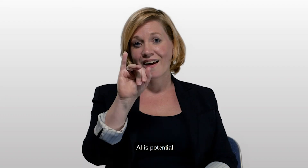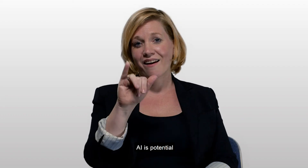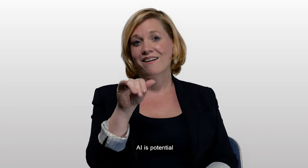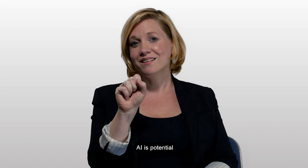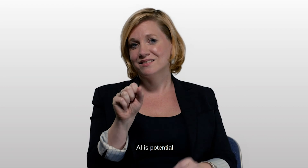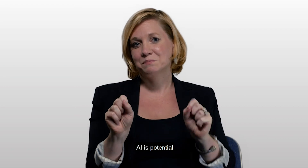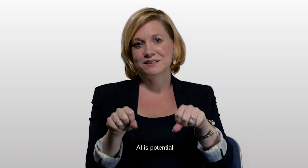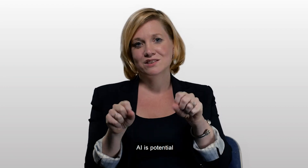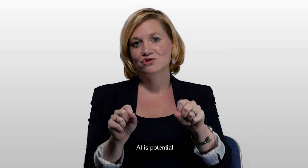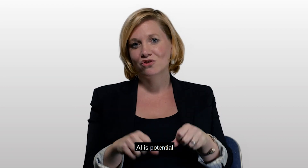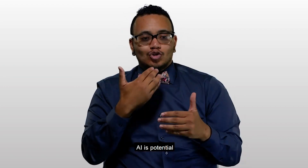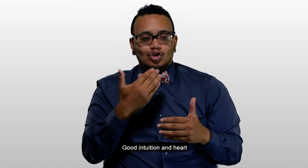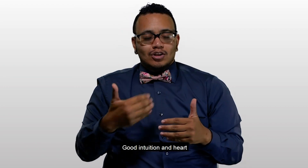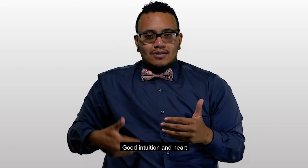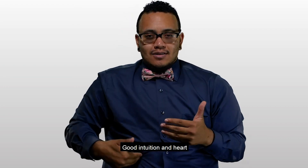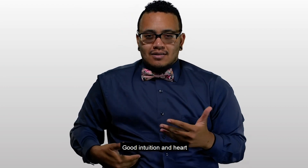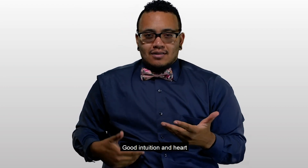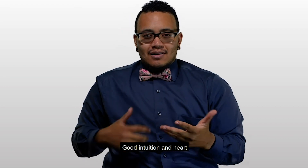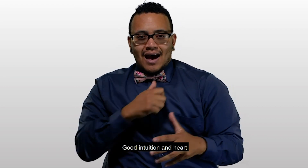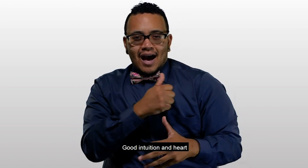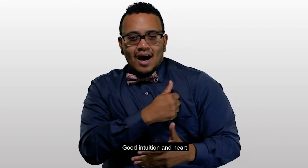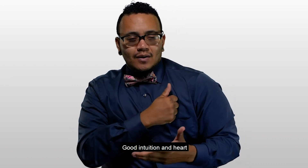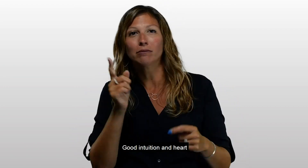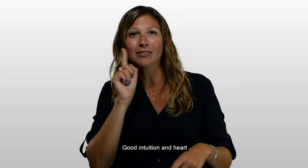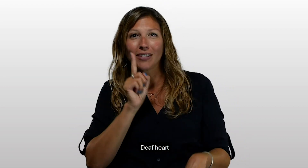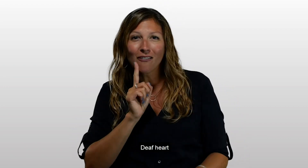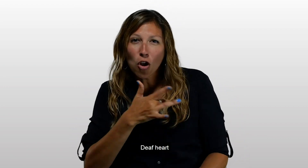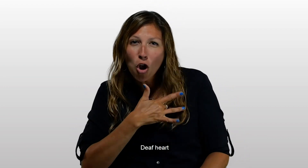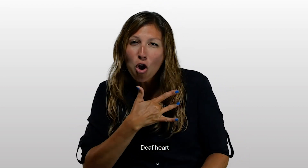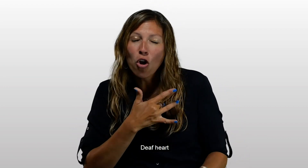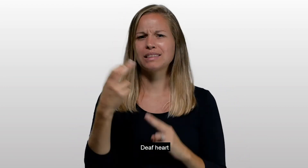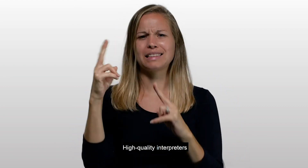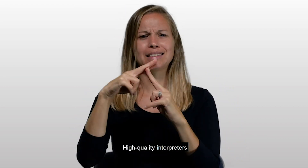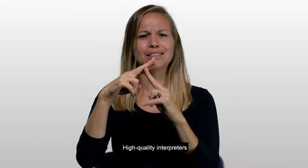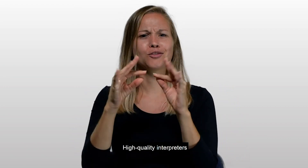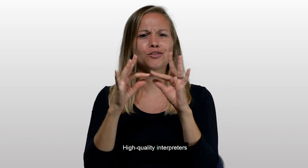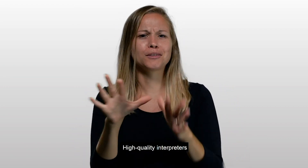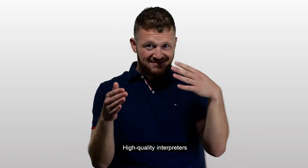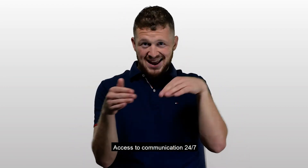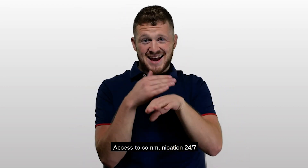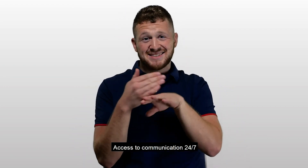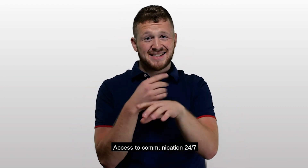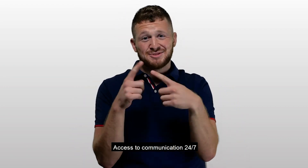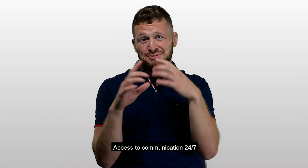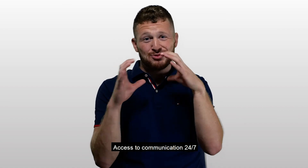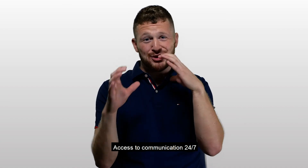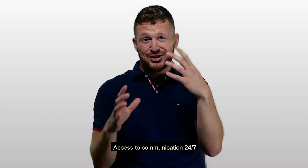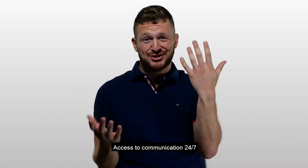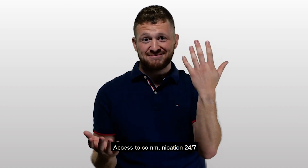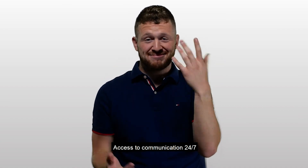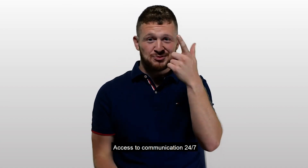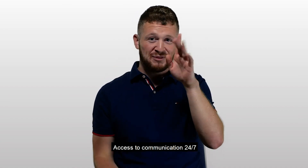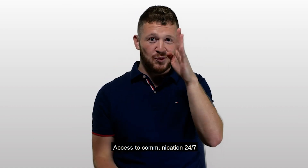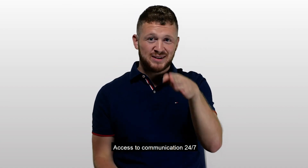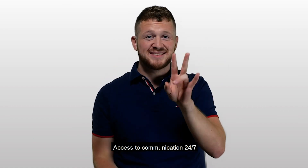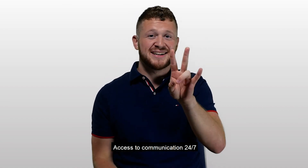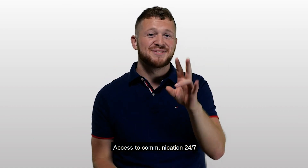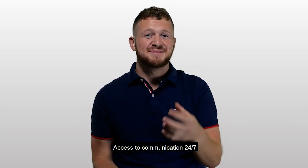AI is potential. Good intuition and attitude. Deaf heart. High quality interpreters. Access to communication 24/7.